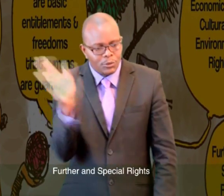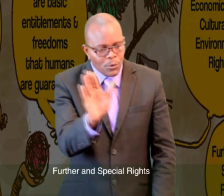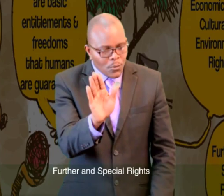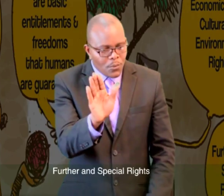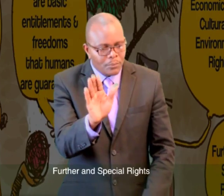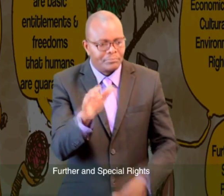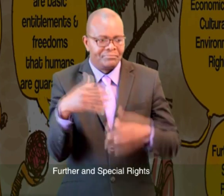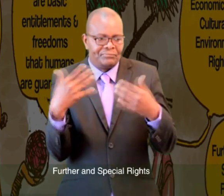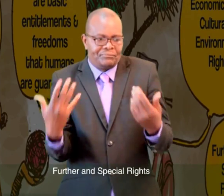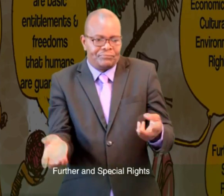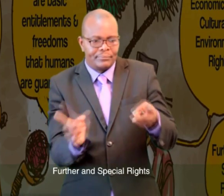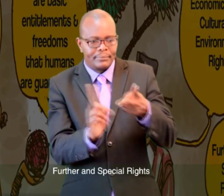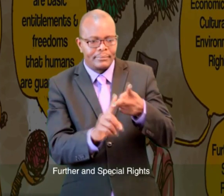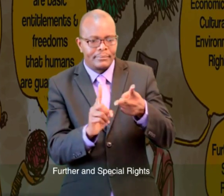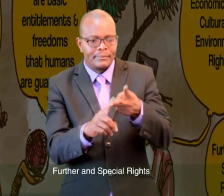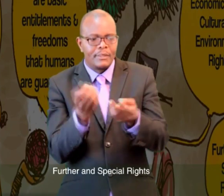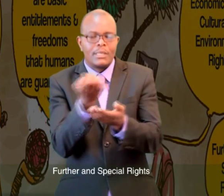rights.